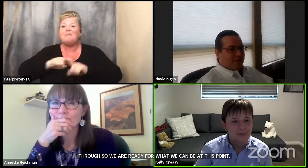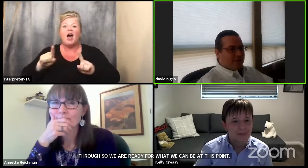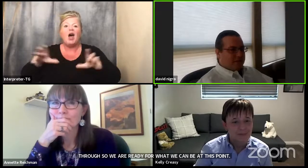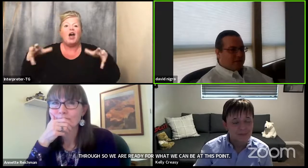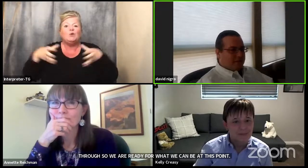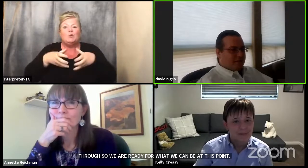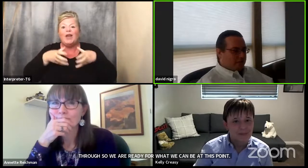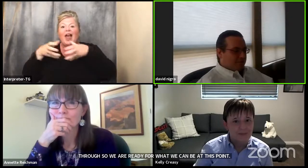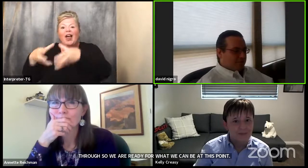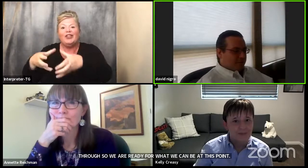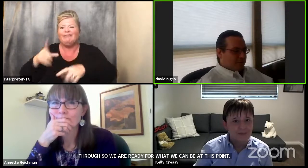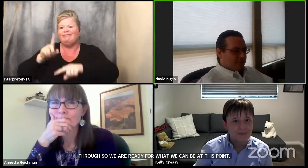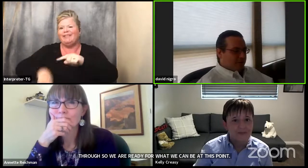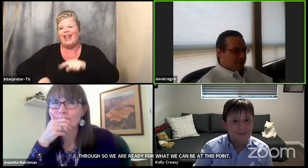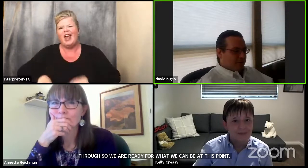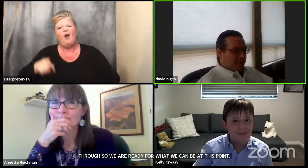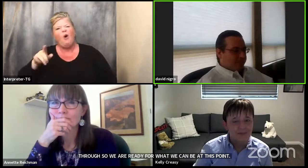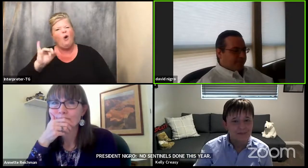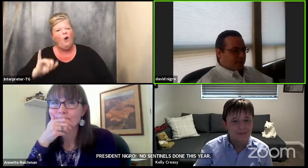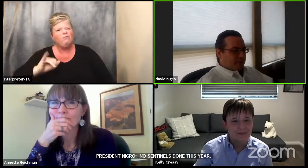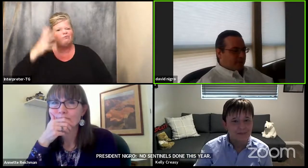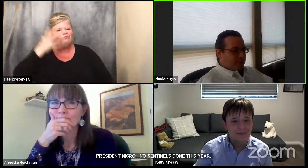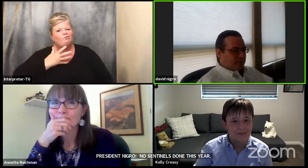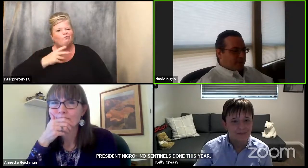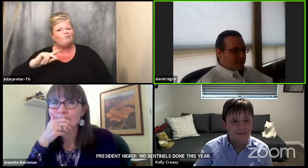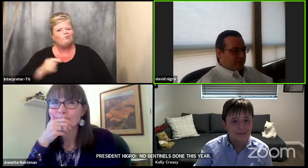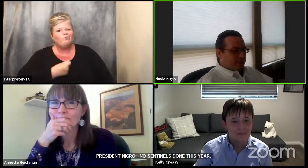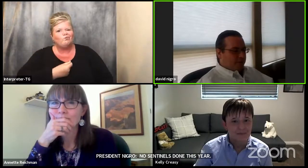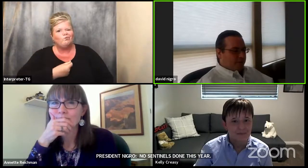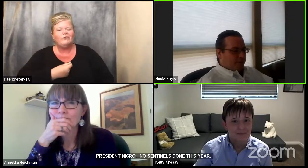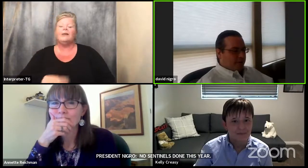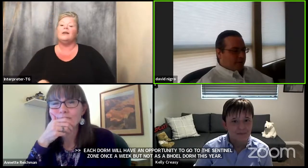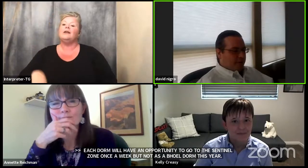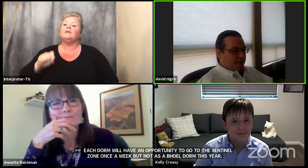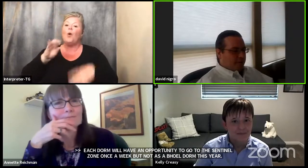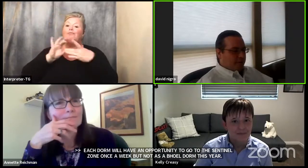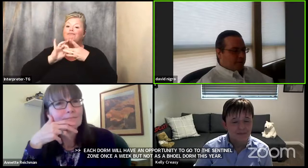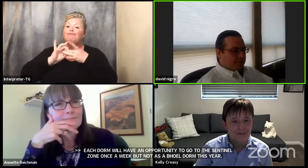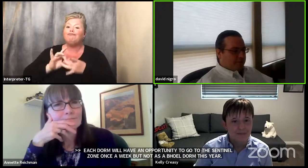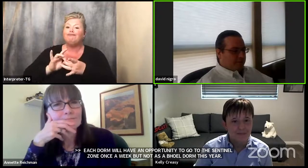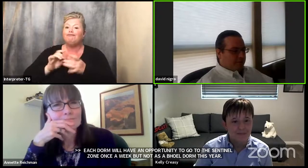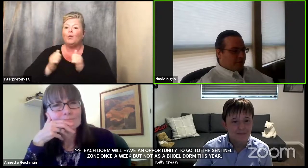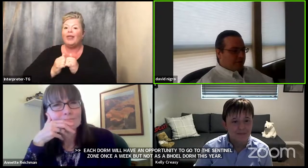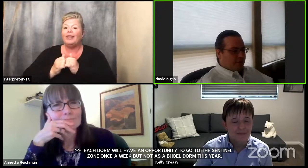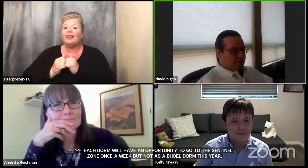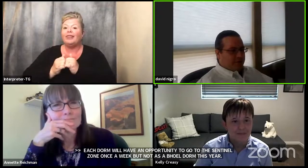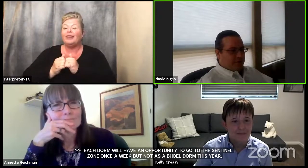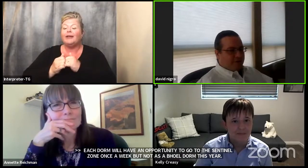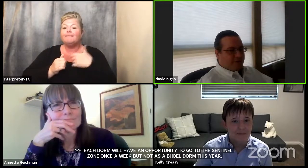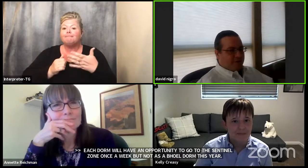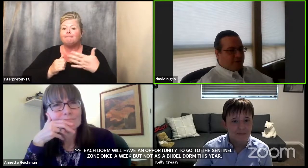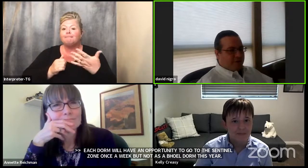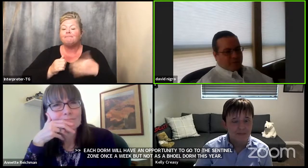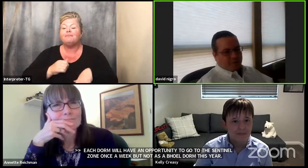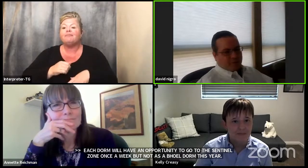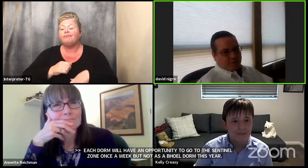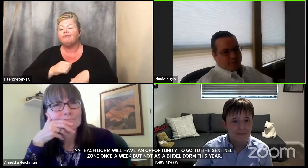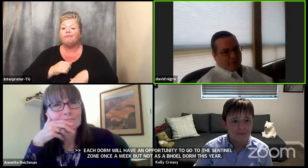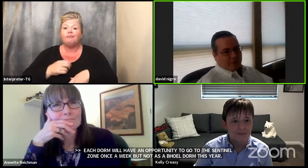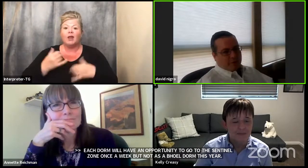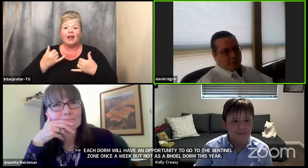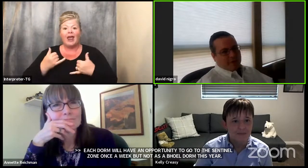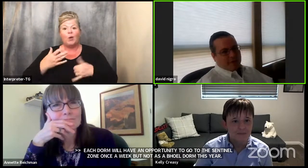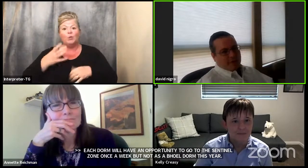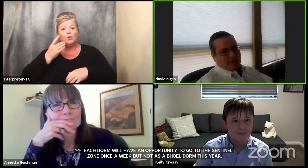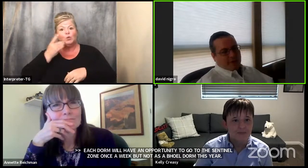Okay, that's unfortunate. In terms of the precautions that we have on campus at dorms